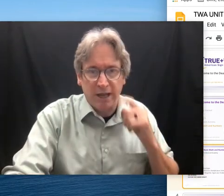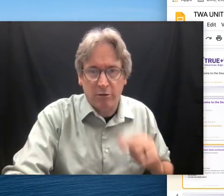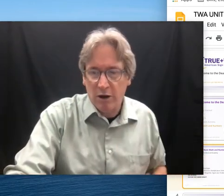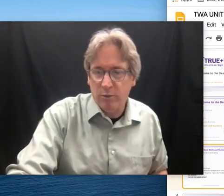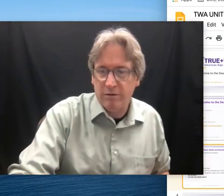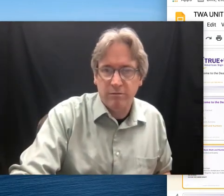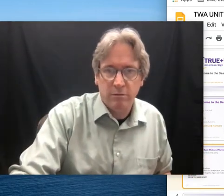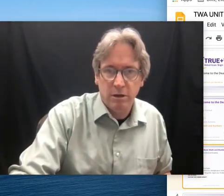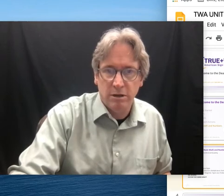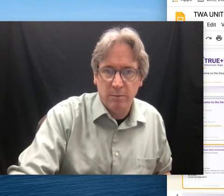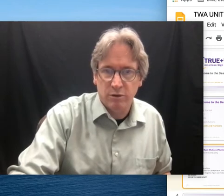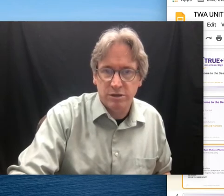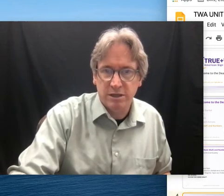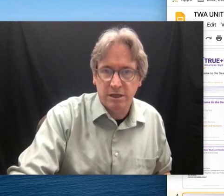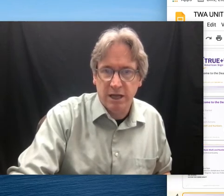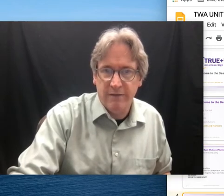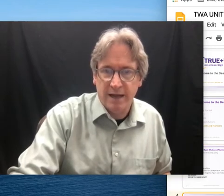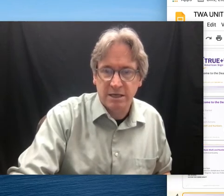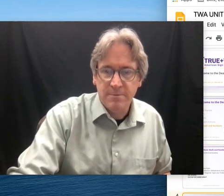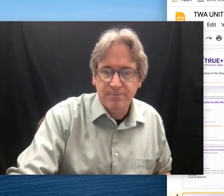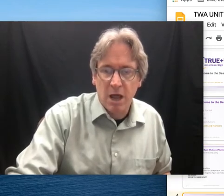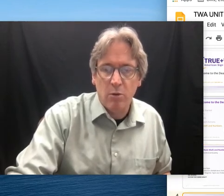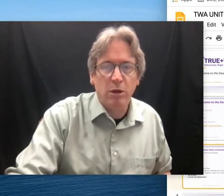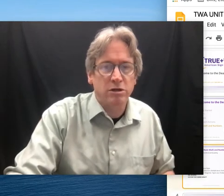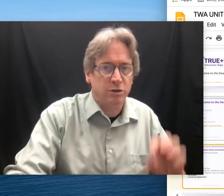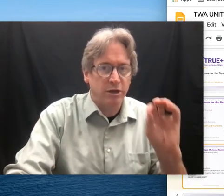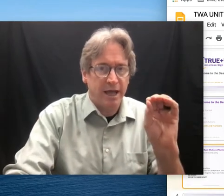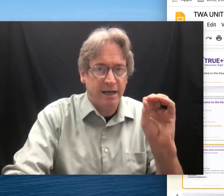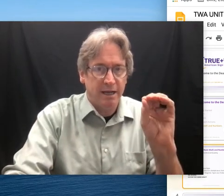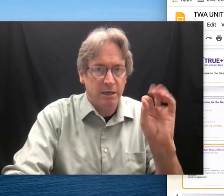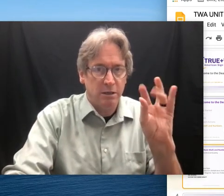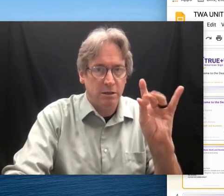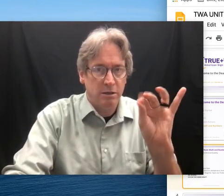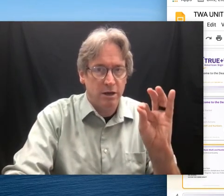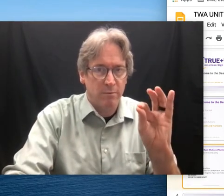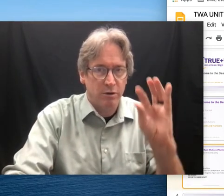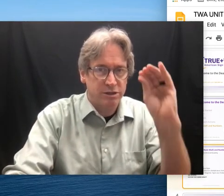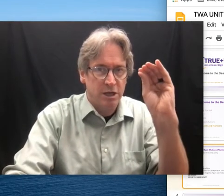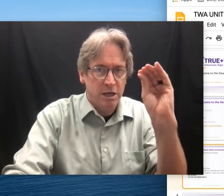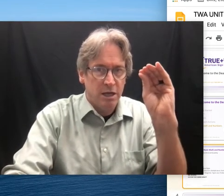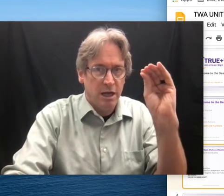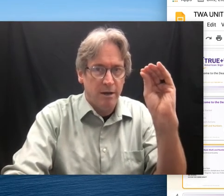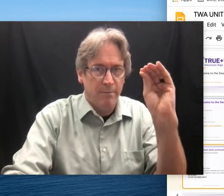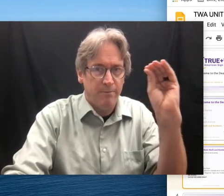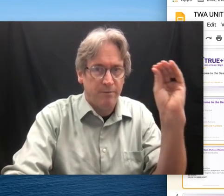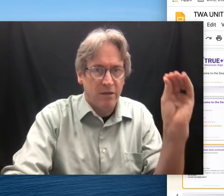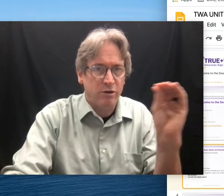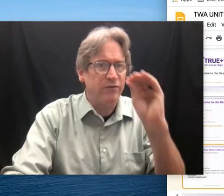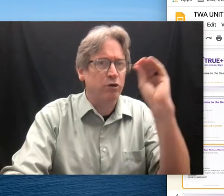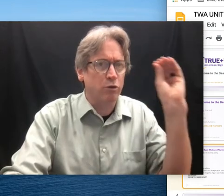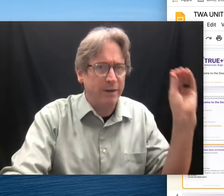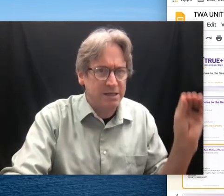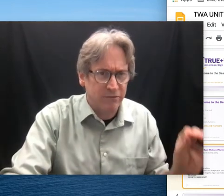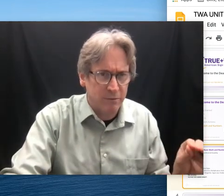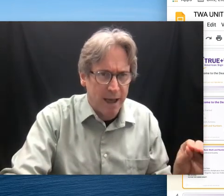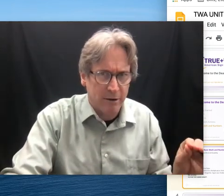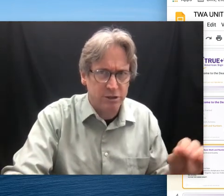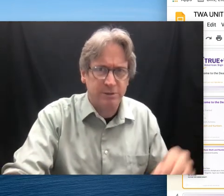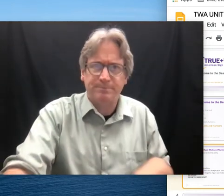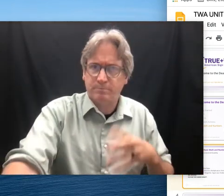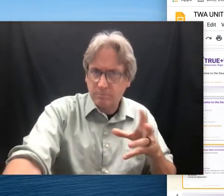start playing around with numbers in that. We'll also look at in the numbers, there are different groupings and